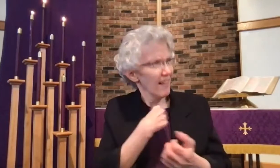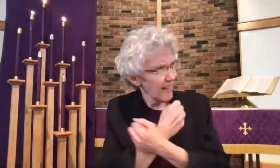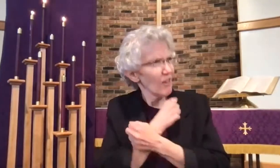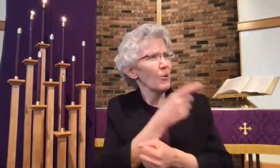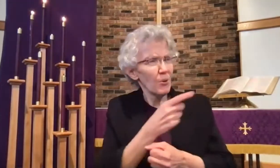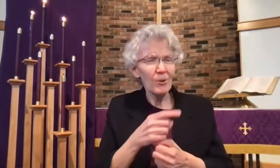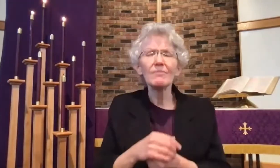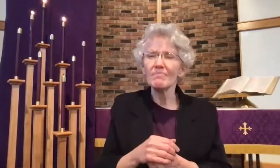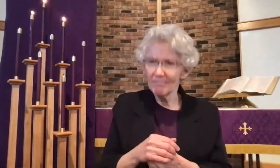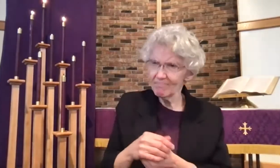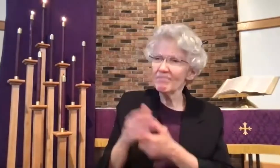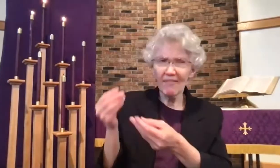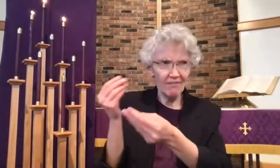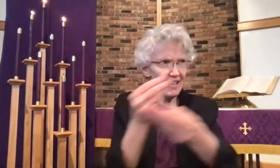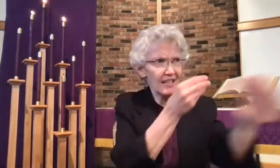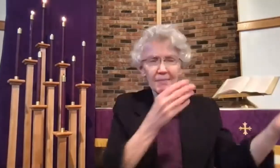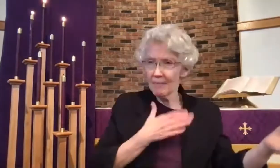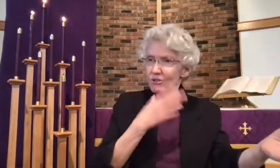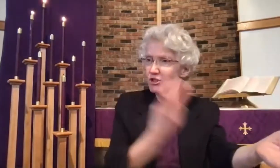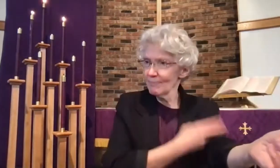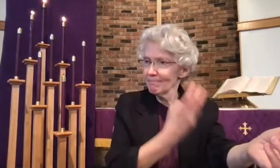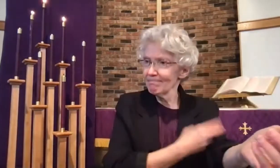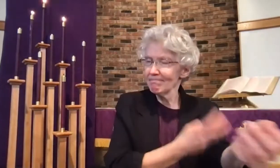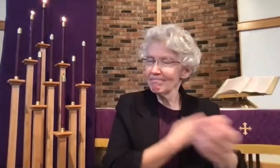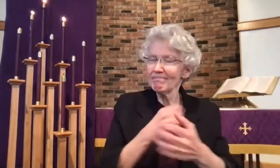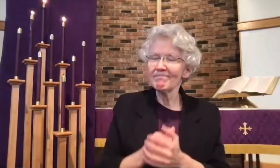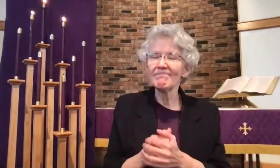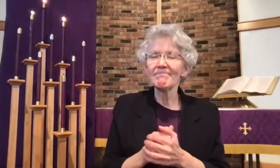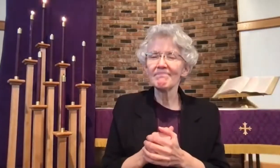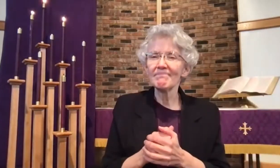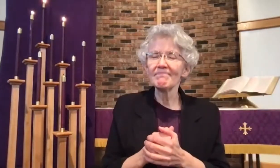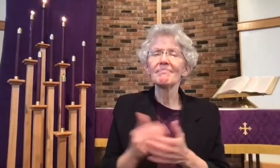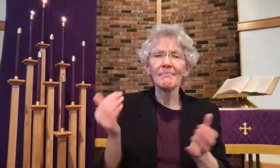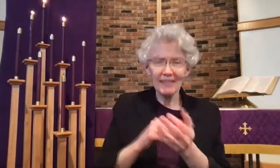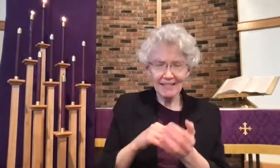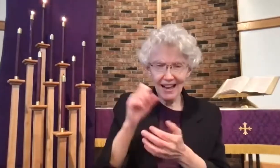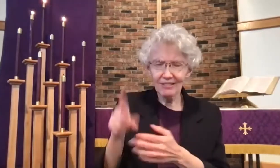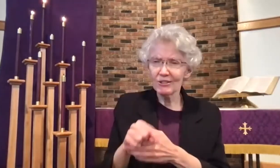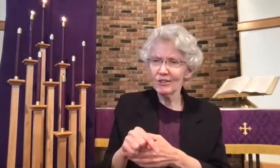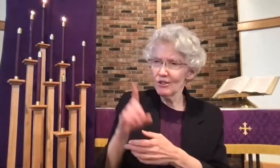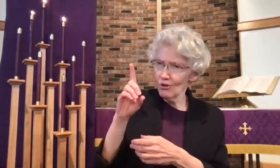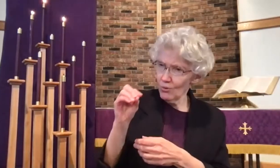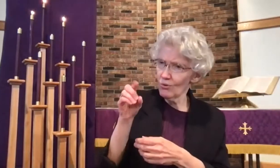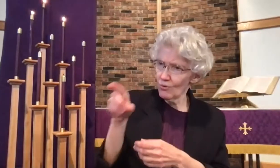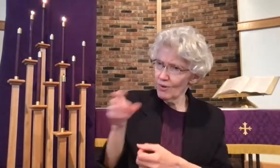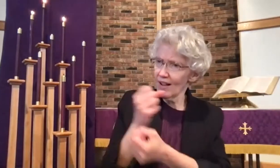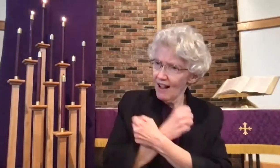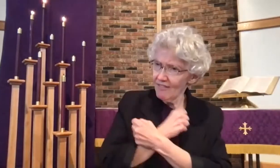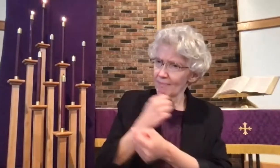And Peter said, "Lord, of course you know that I love you." And then Jesus said, "Feed my sheep." Jesus